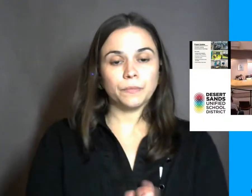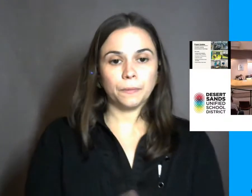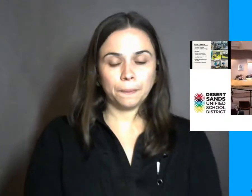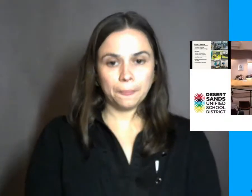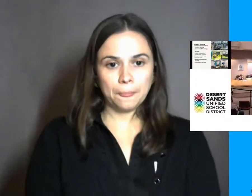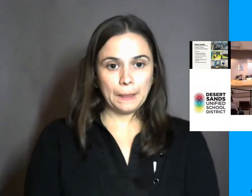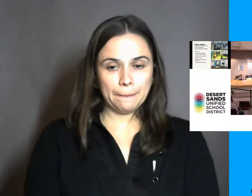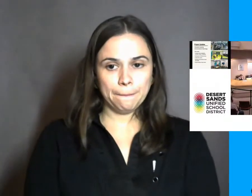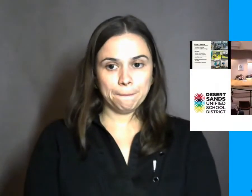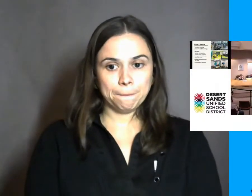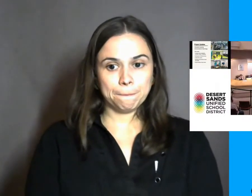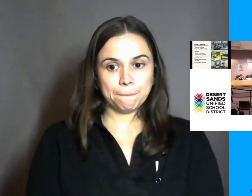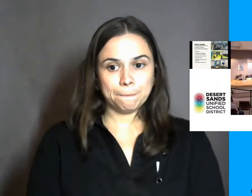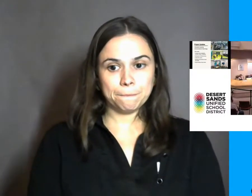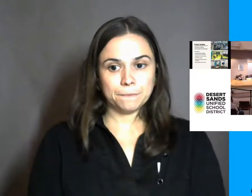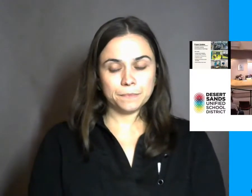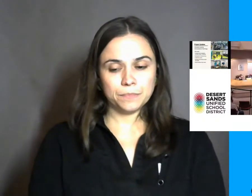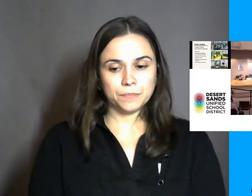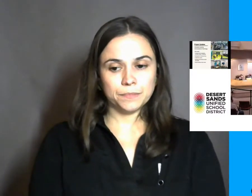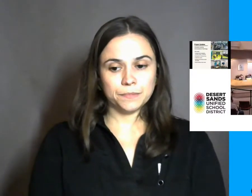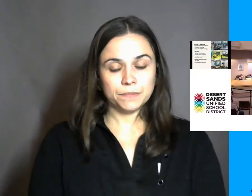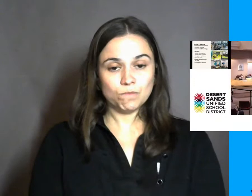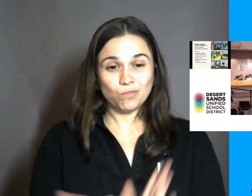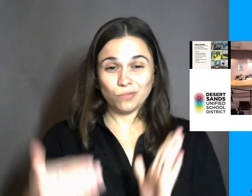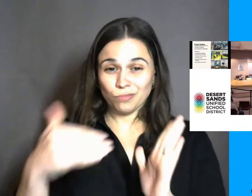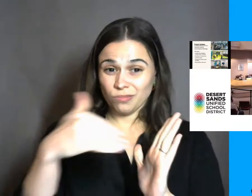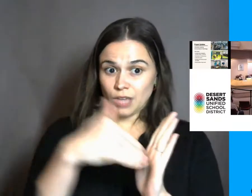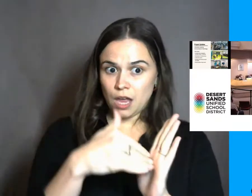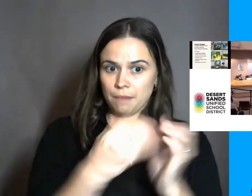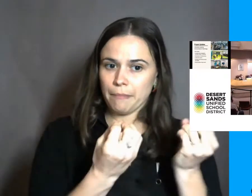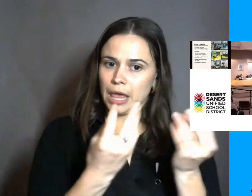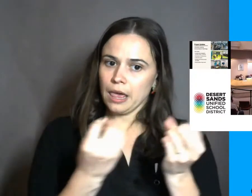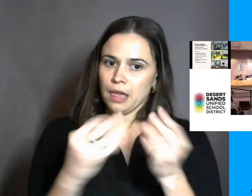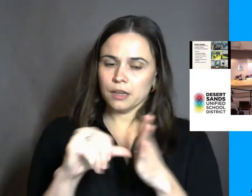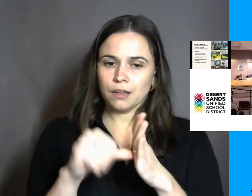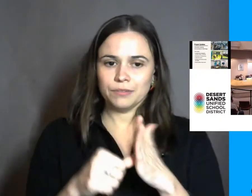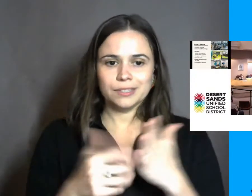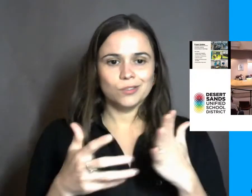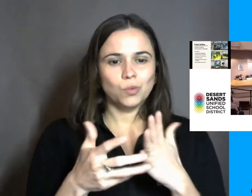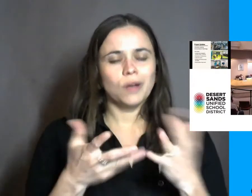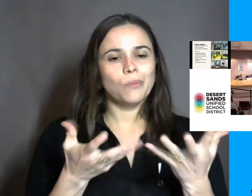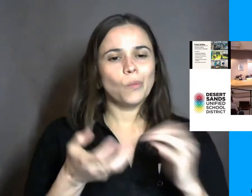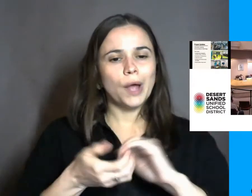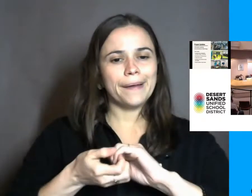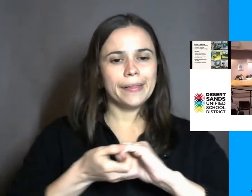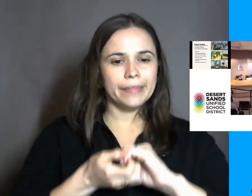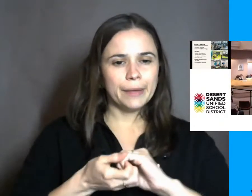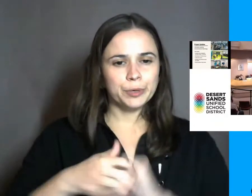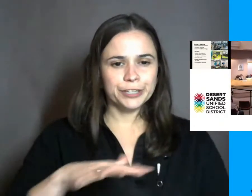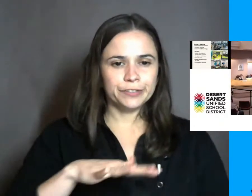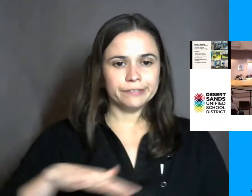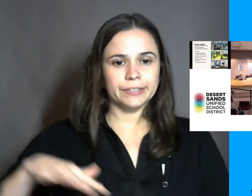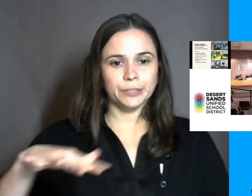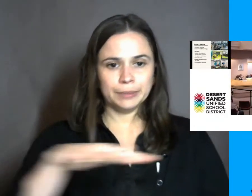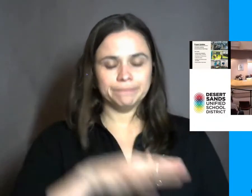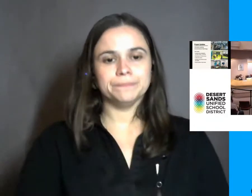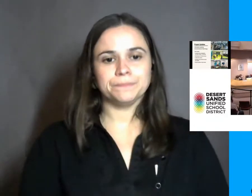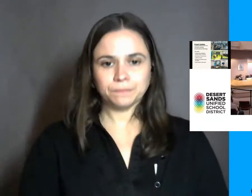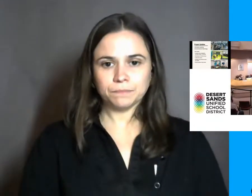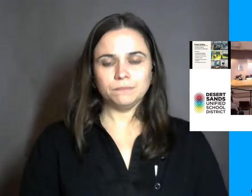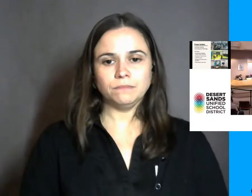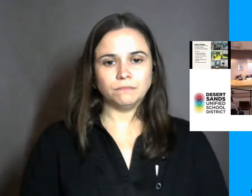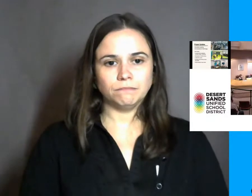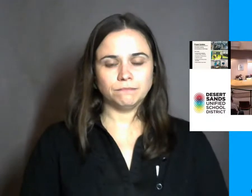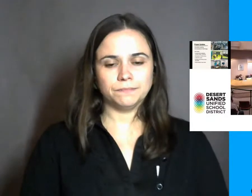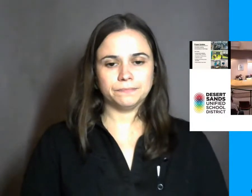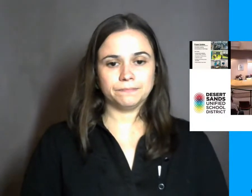another, they can have that crossover between them and create those collaborative environments where that's not just dedicated, you know, just